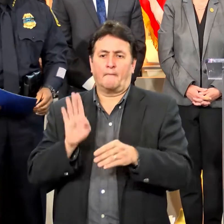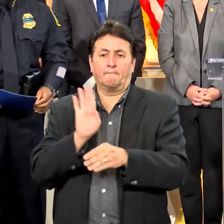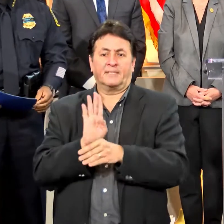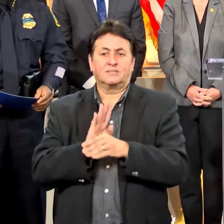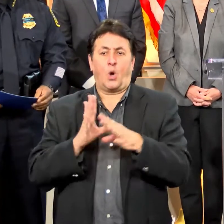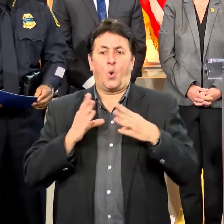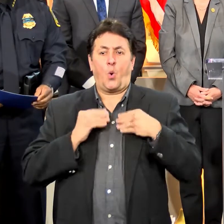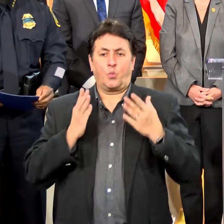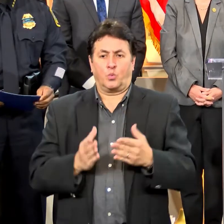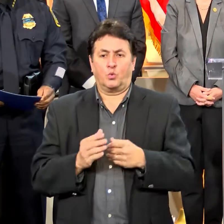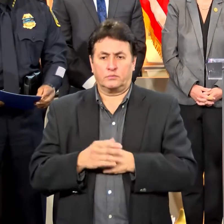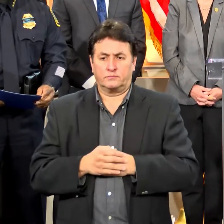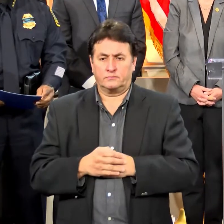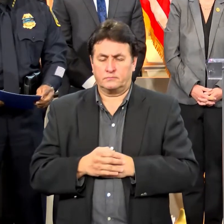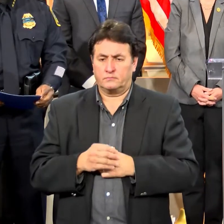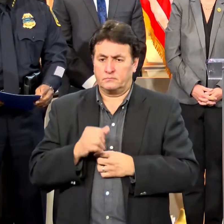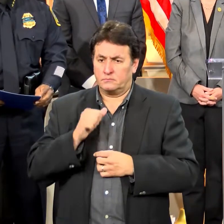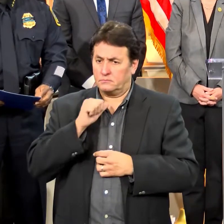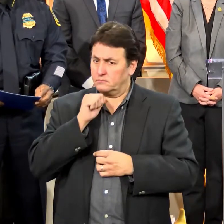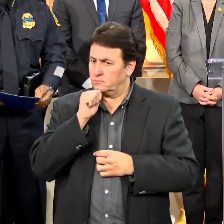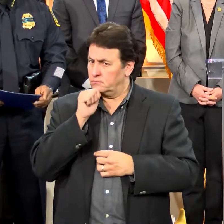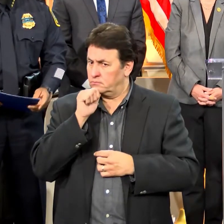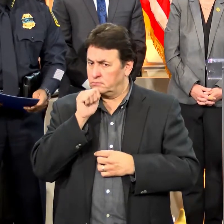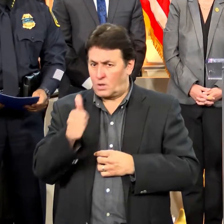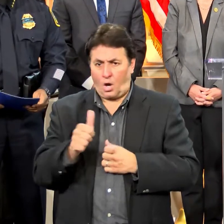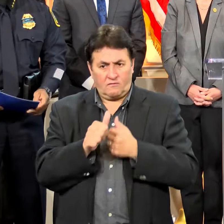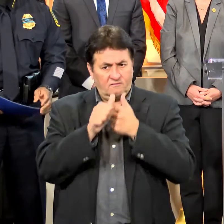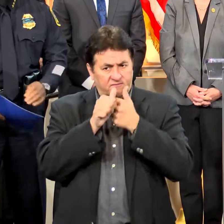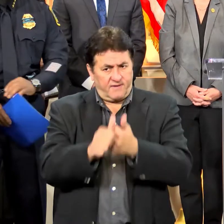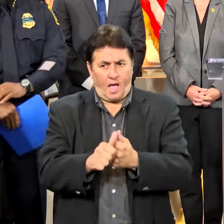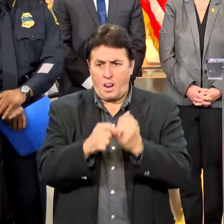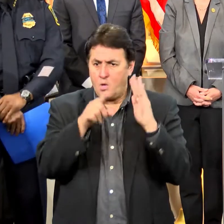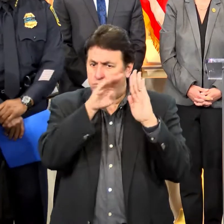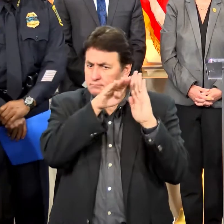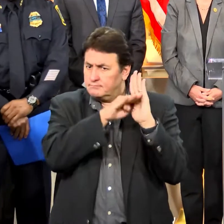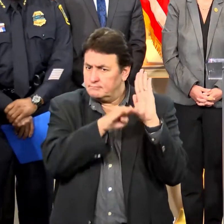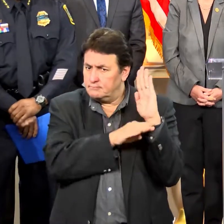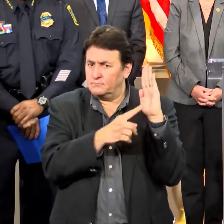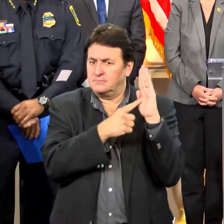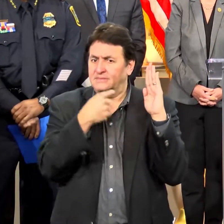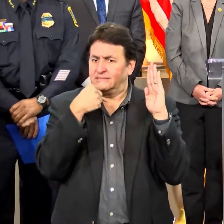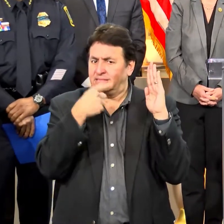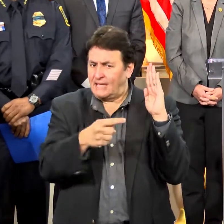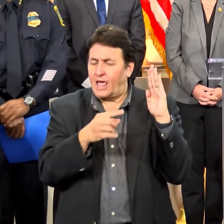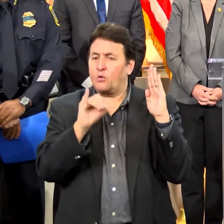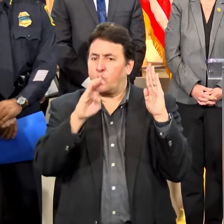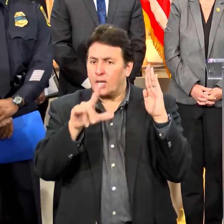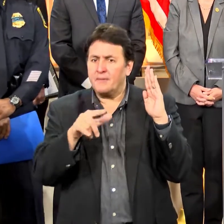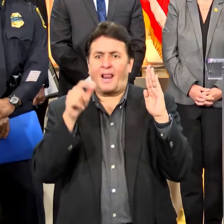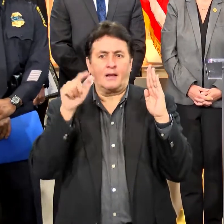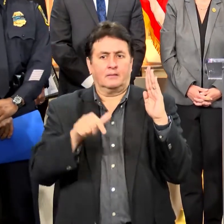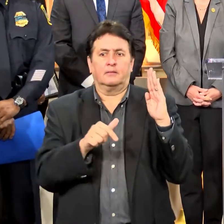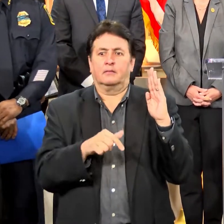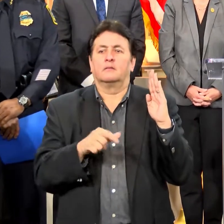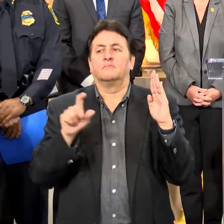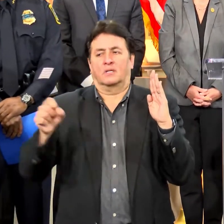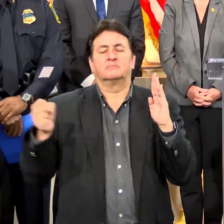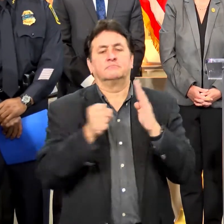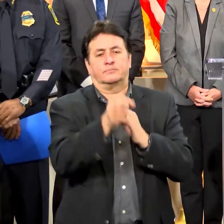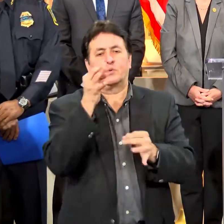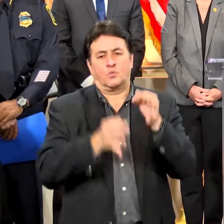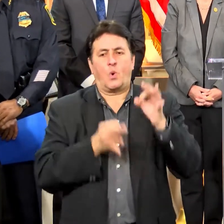reasonable measures to address the criminal activity on their property. Our patience has run